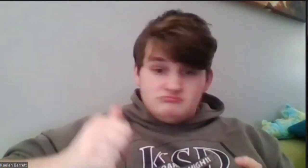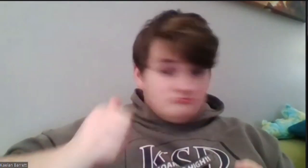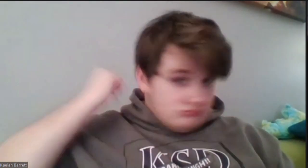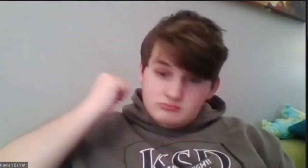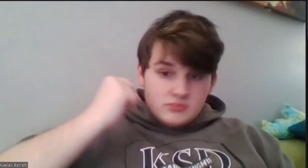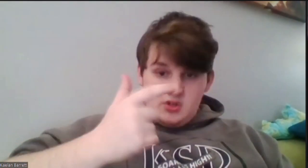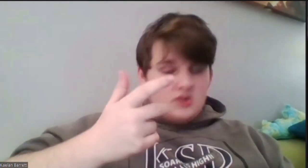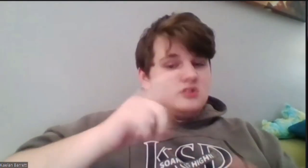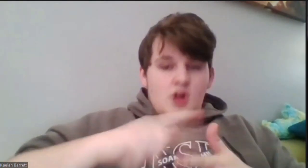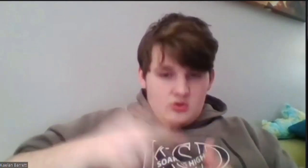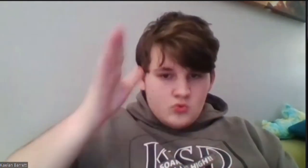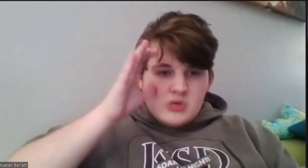you are, what's going to happen?